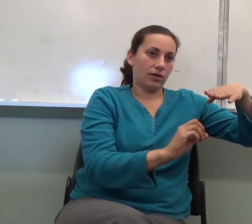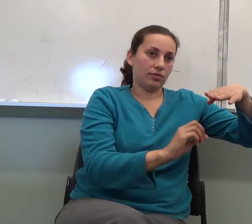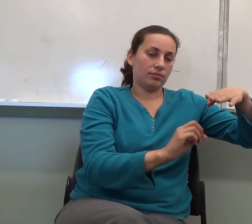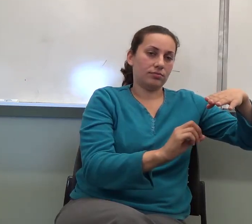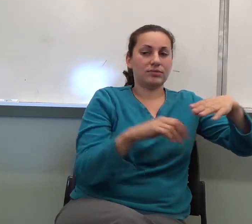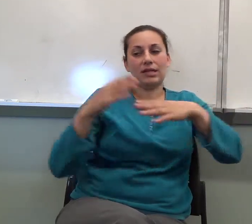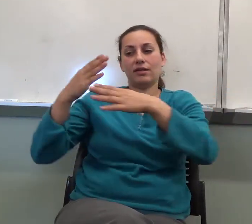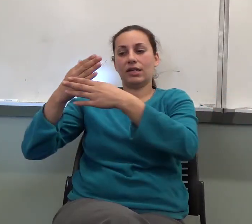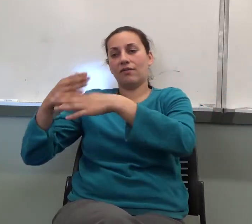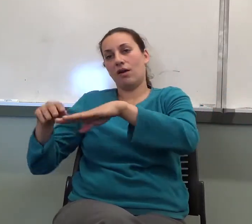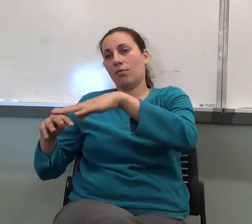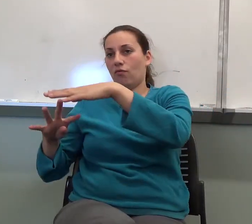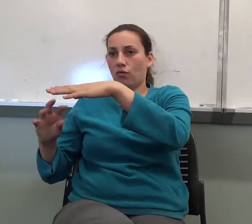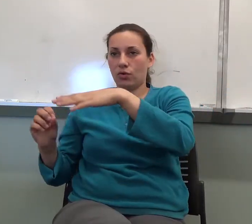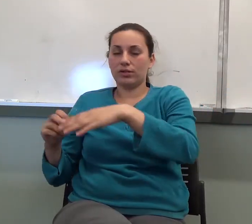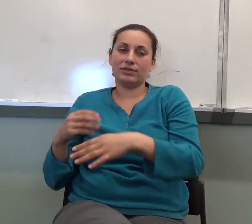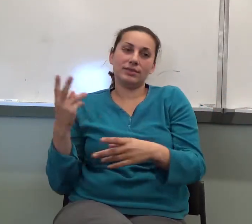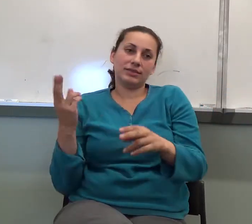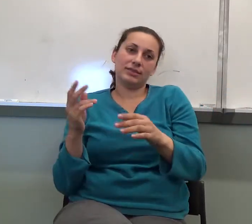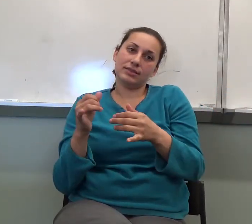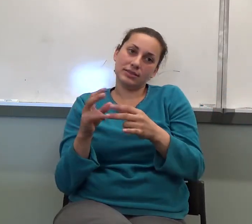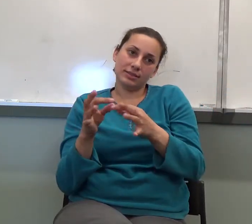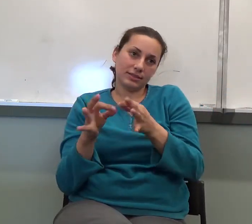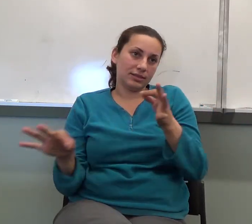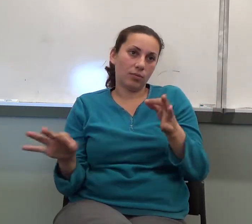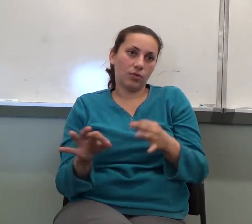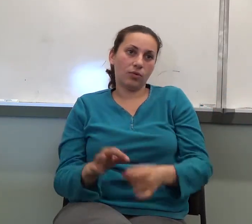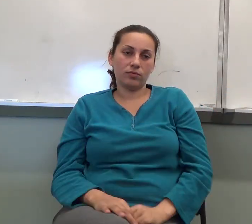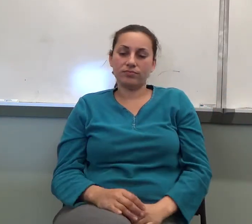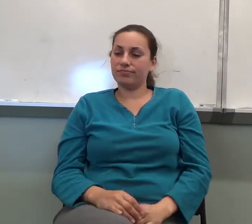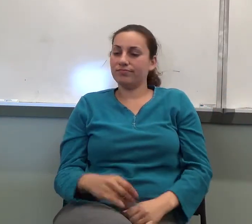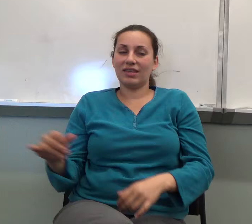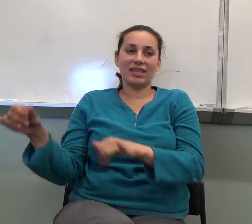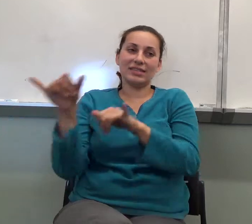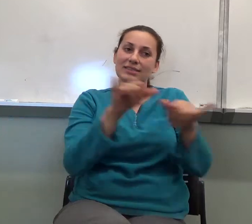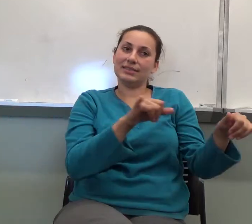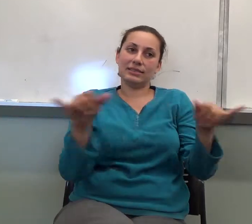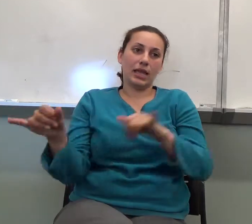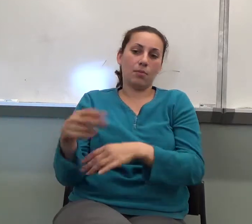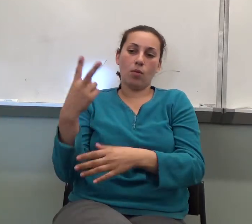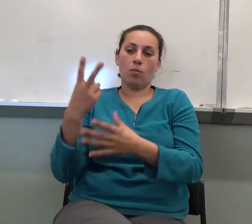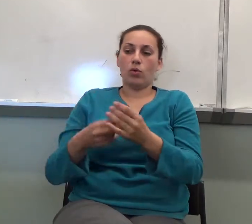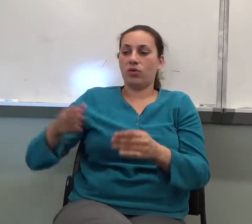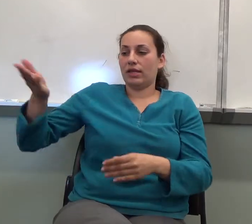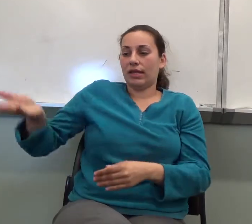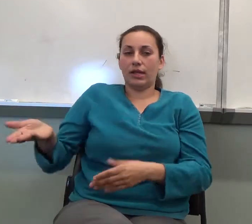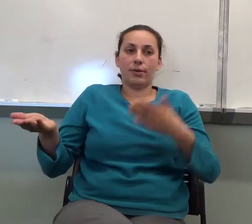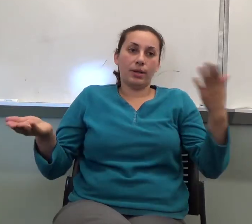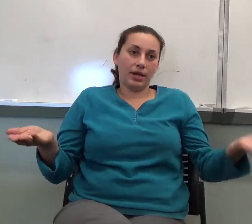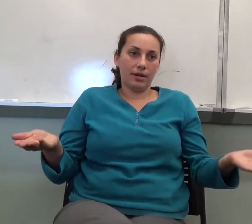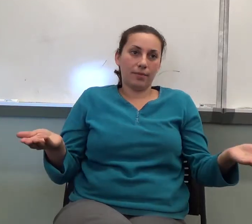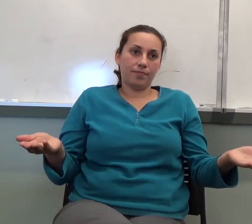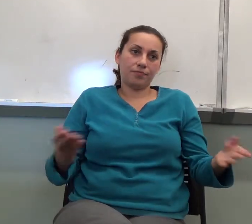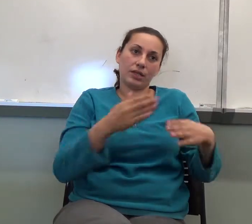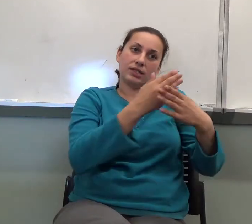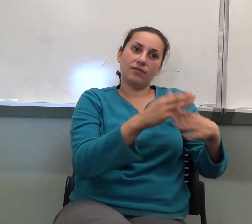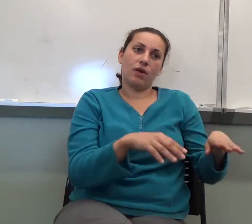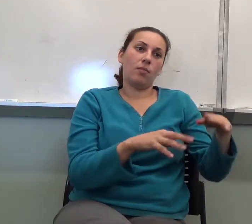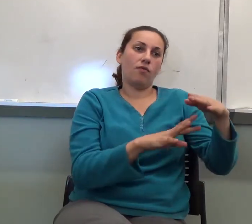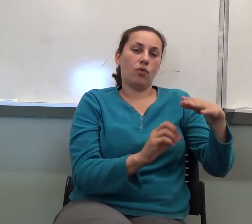Very simple operation, but you do it on both sides. This gives you 1B, that's what you're looking for. Now 40 goes into 80 twice, that